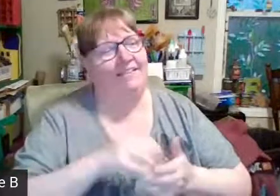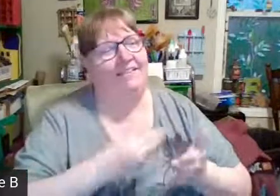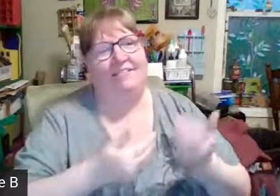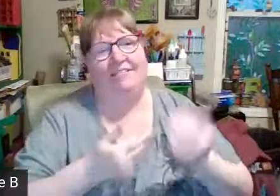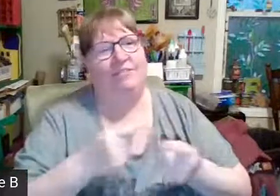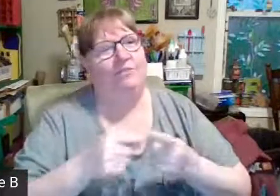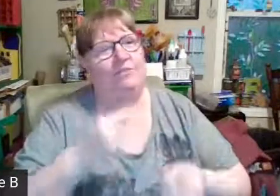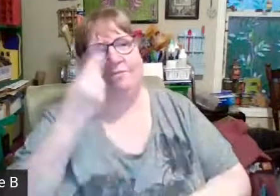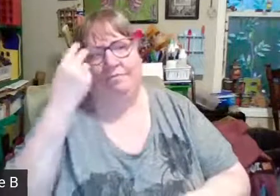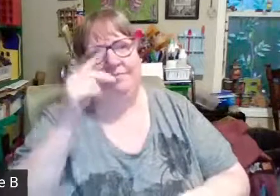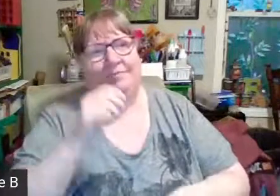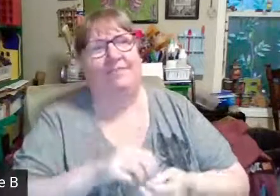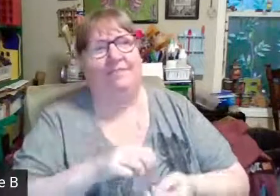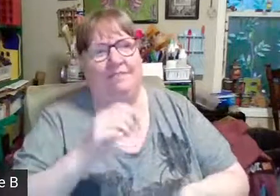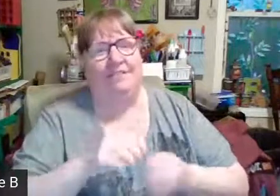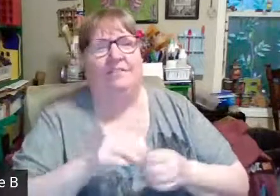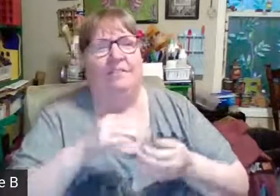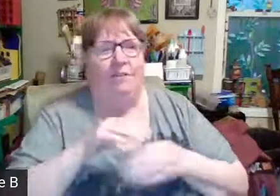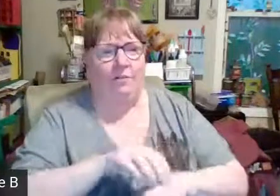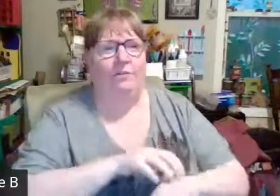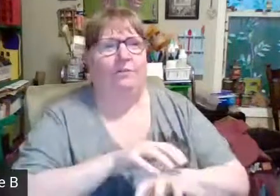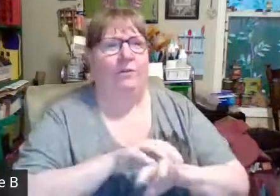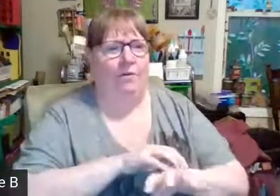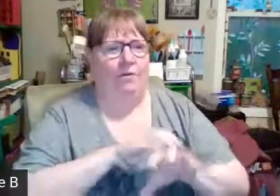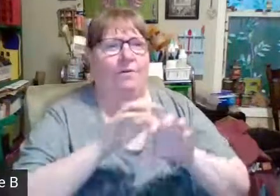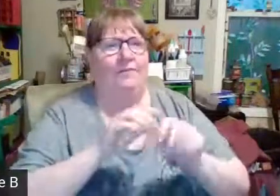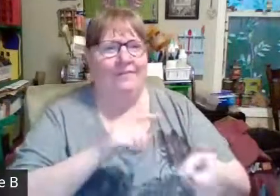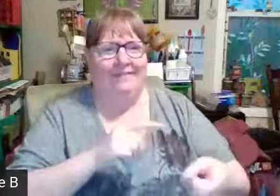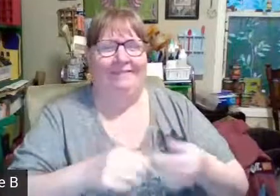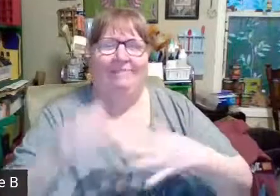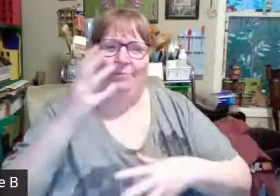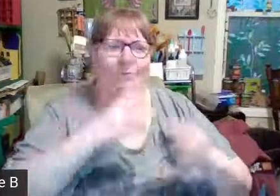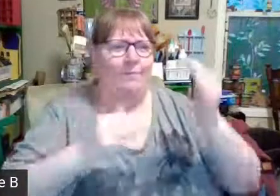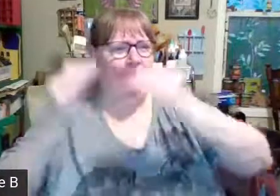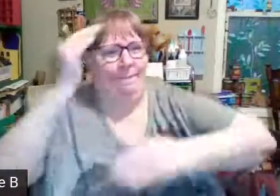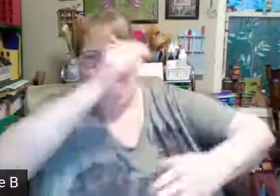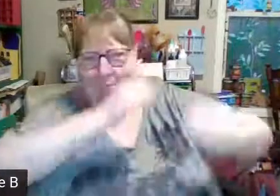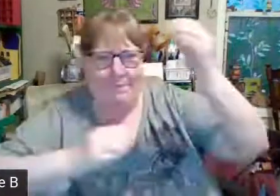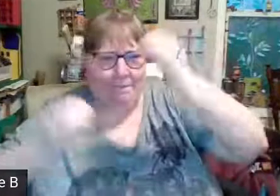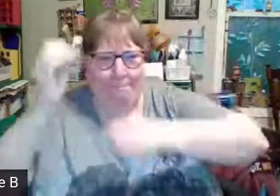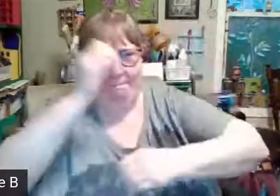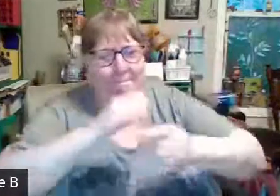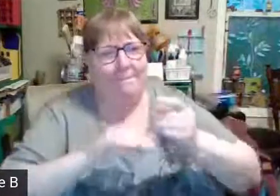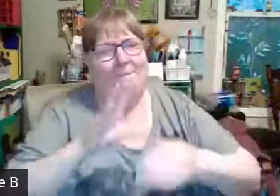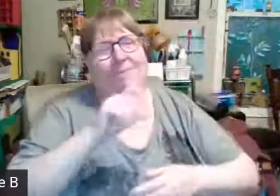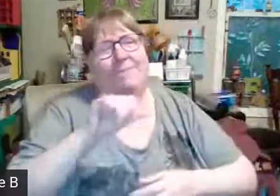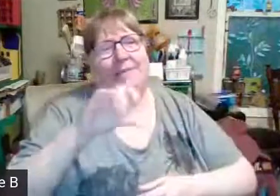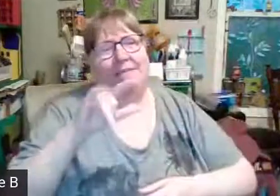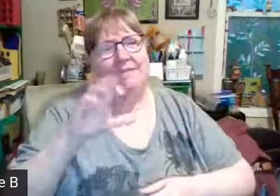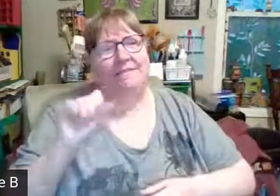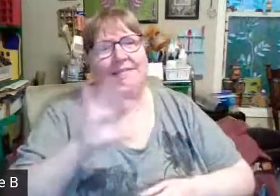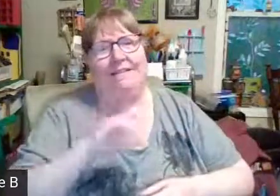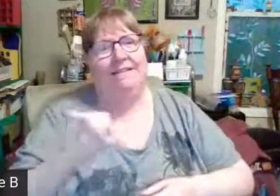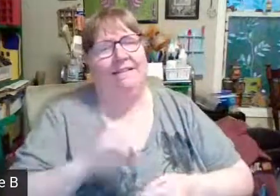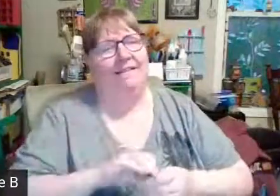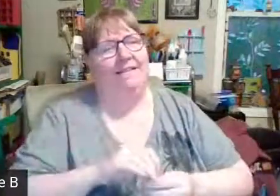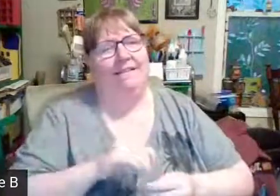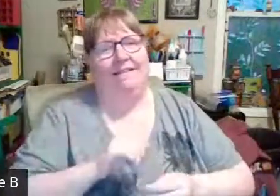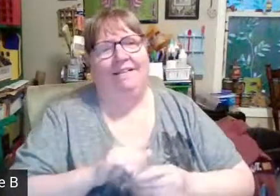little slower in delay because I get swamped on the business side of things to make sure all the balls that need to be juggled, all the official ones,